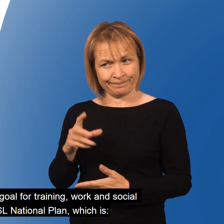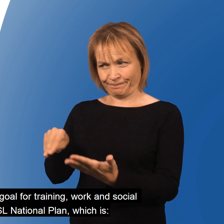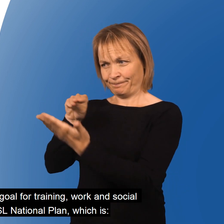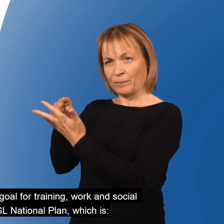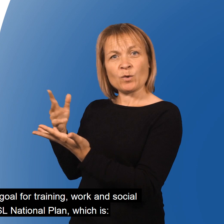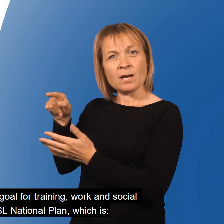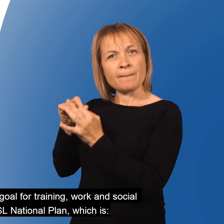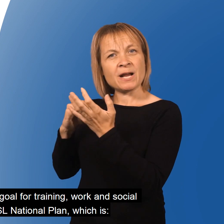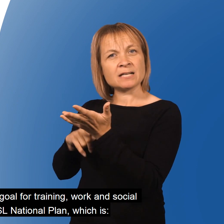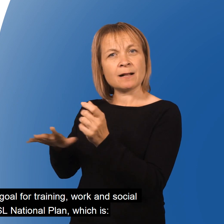which is